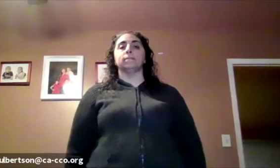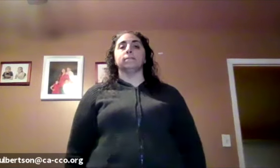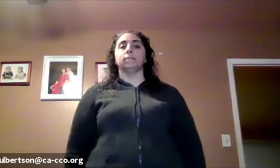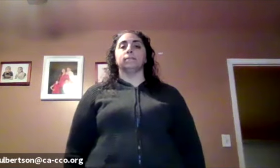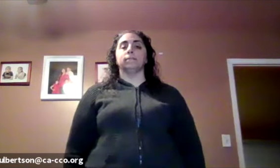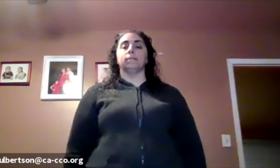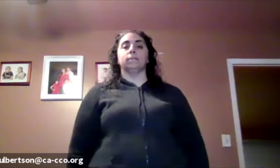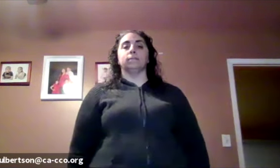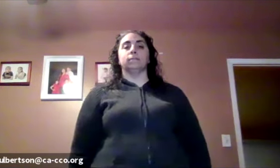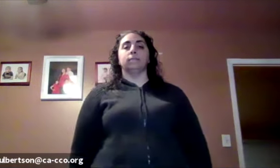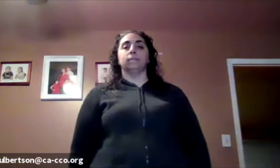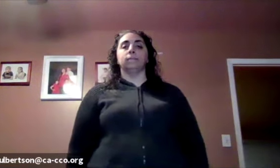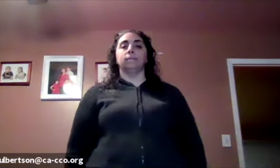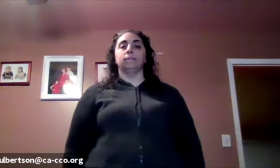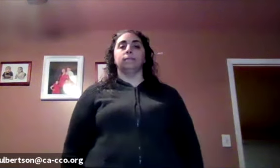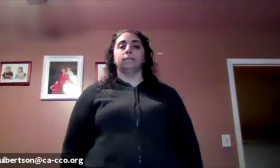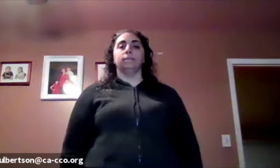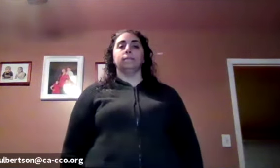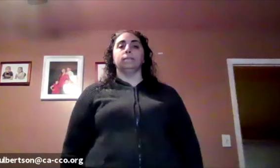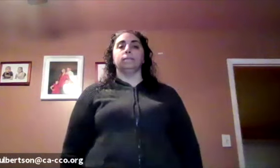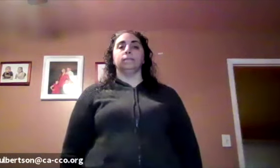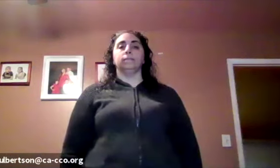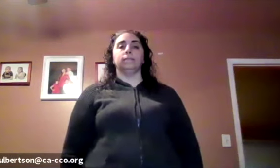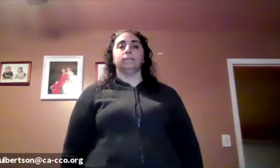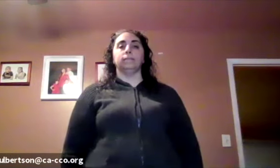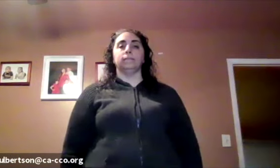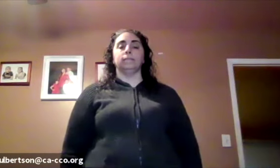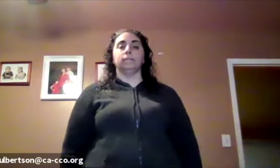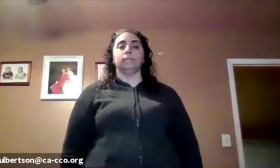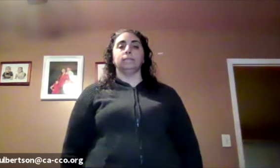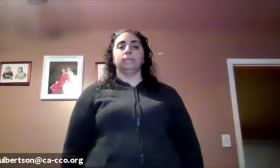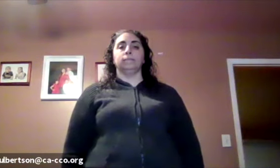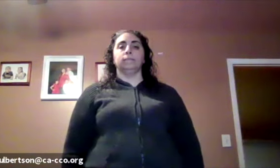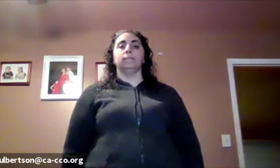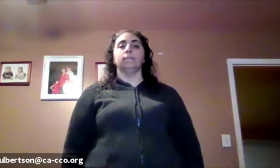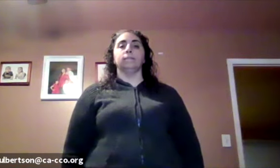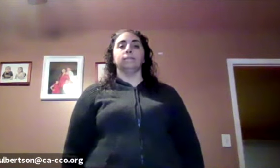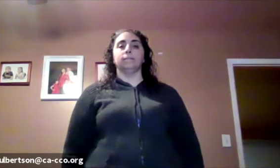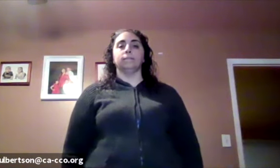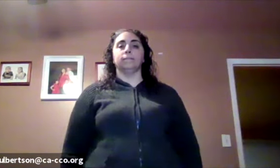together, just like two newlyweds should be.